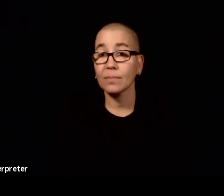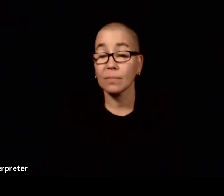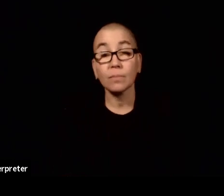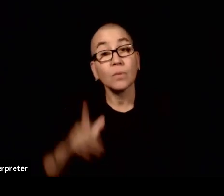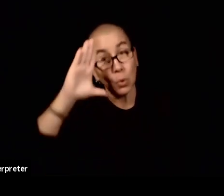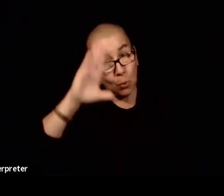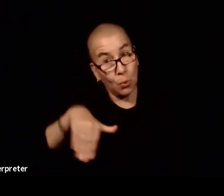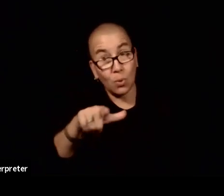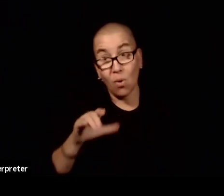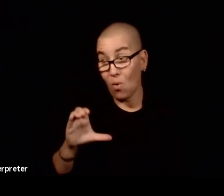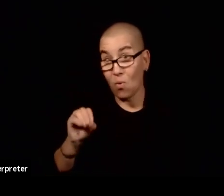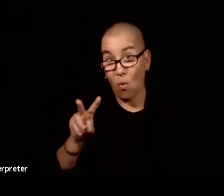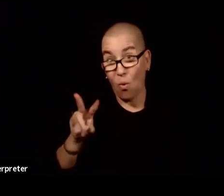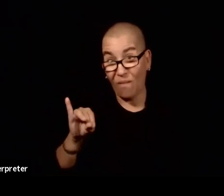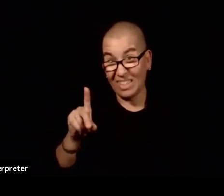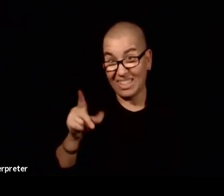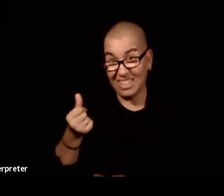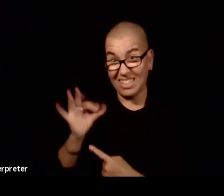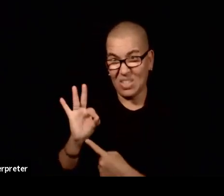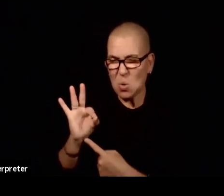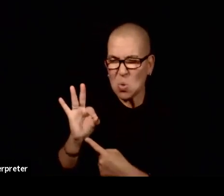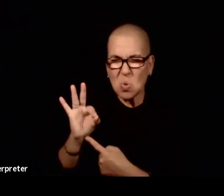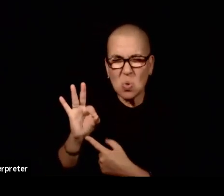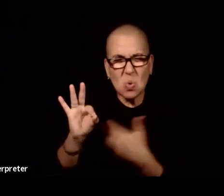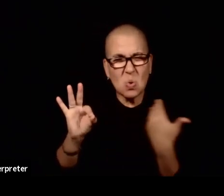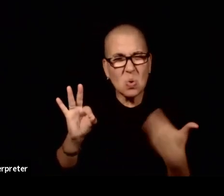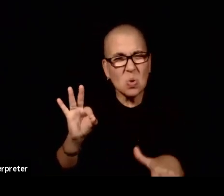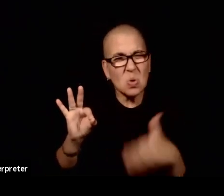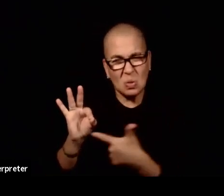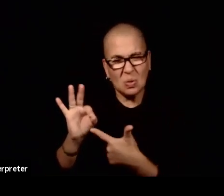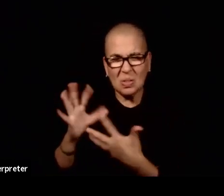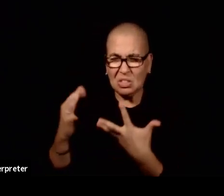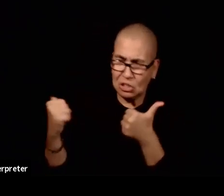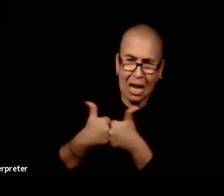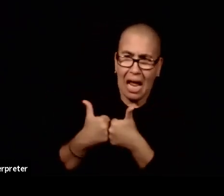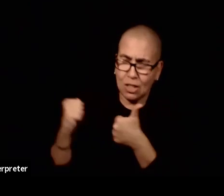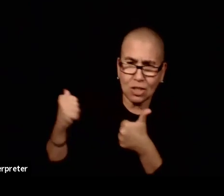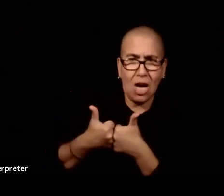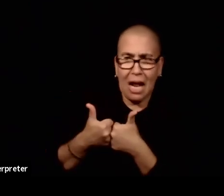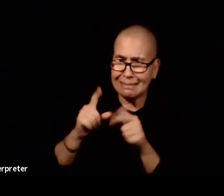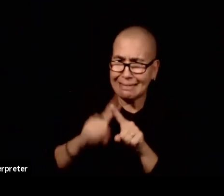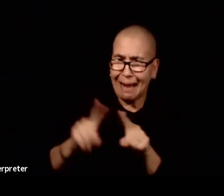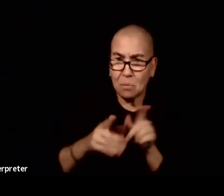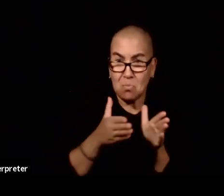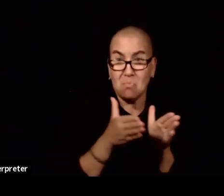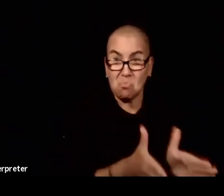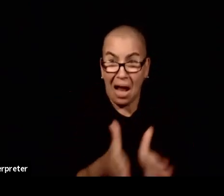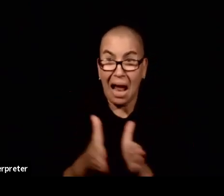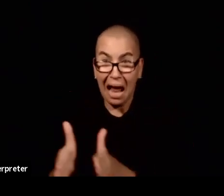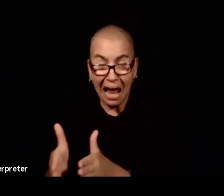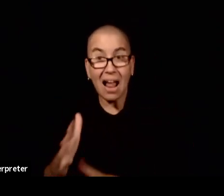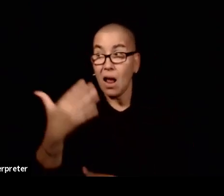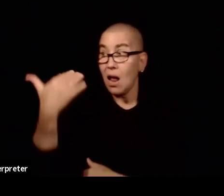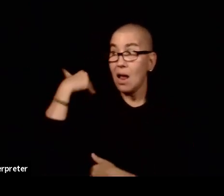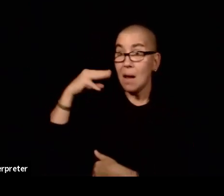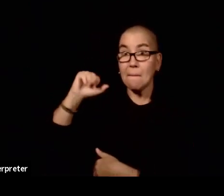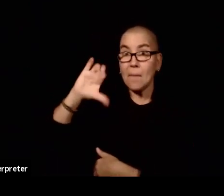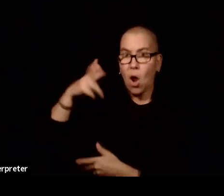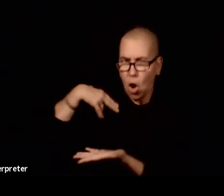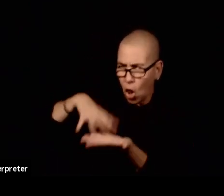beginning of the pandemic through today. And we continue to address issues that arise as more and more testing is needed